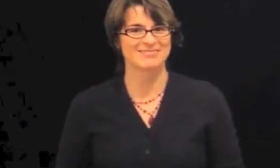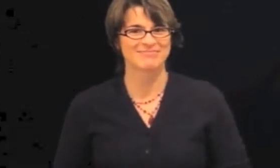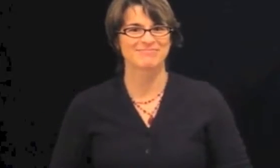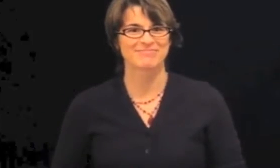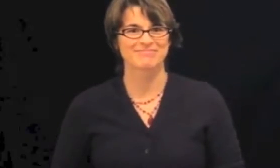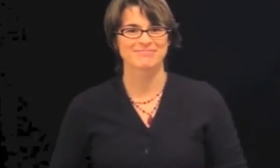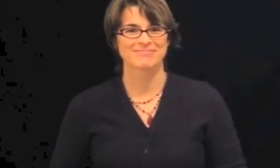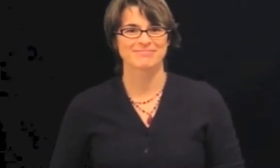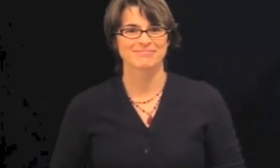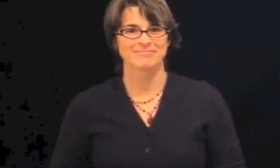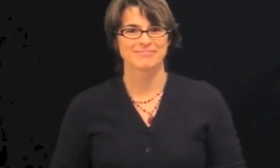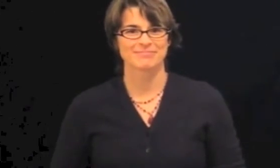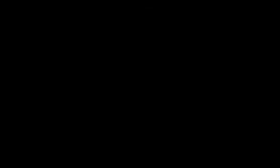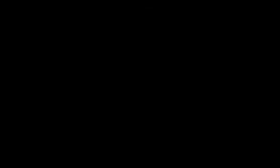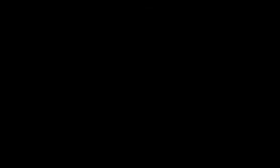I Find We're If we're